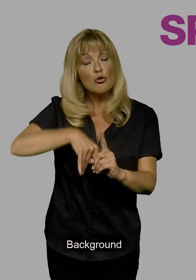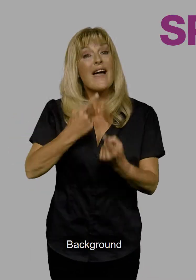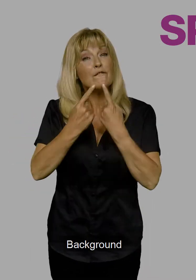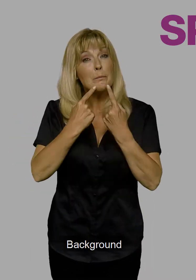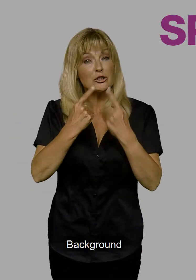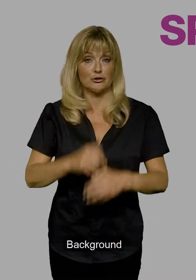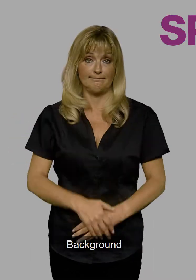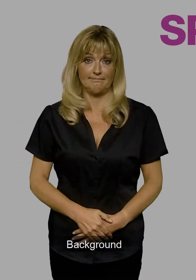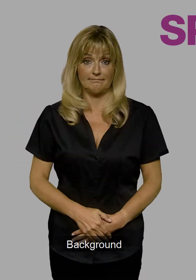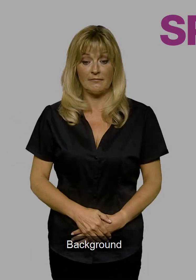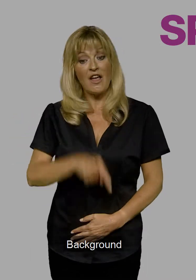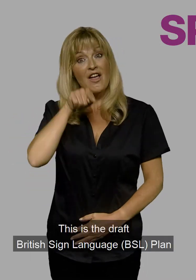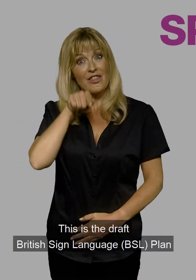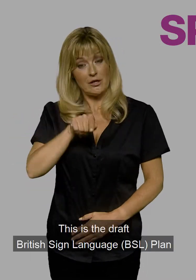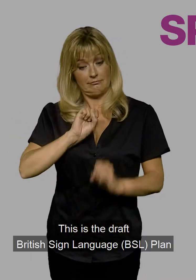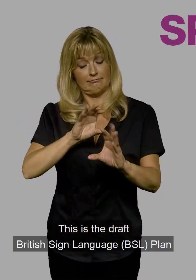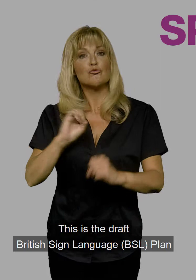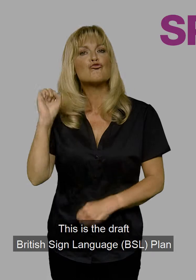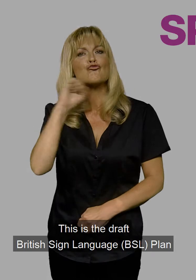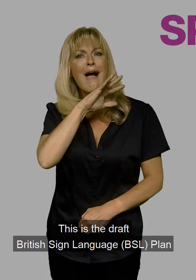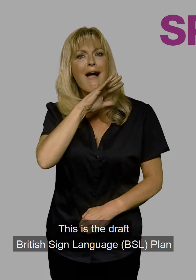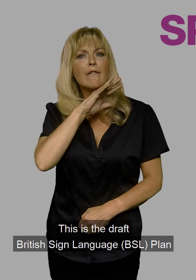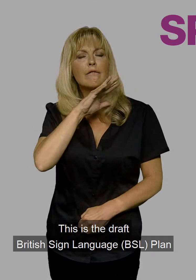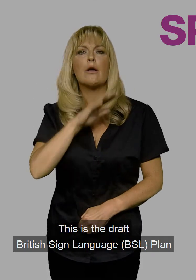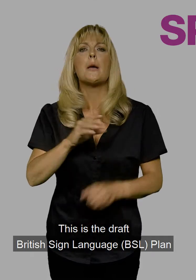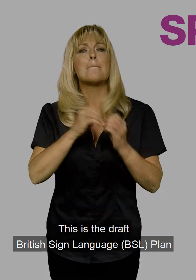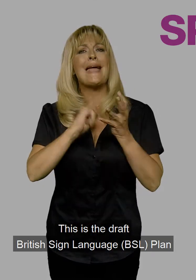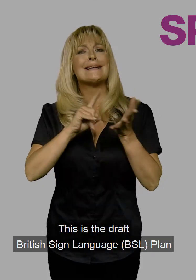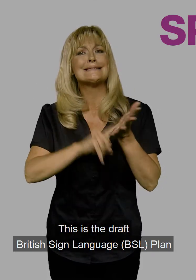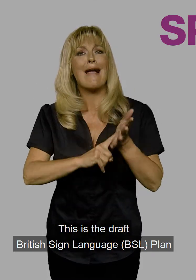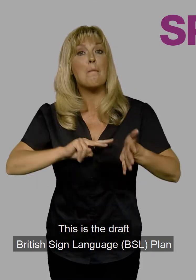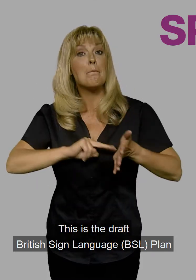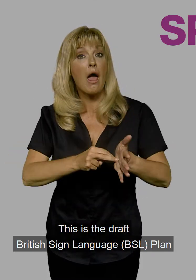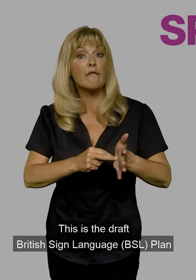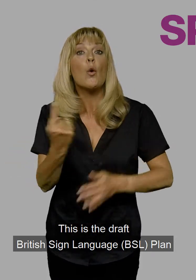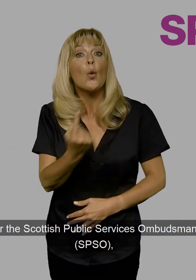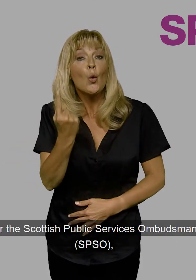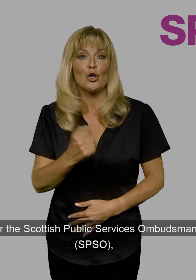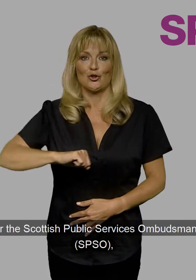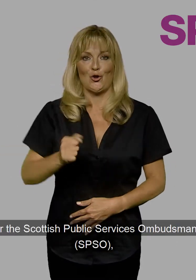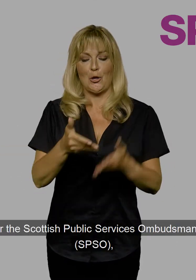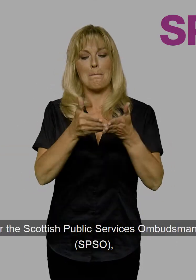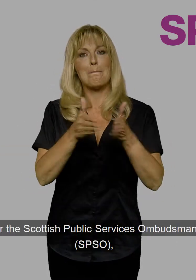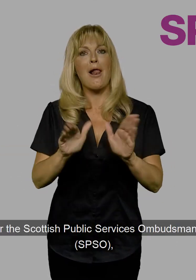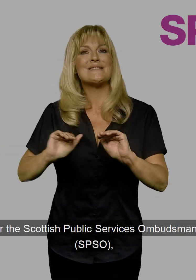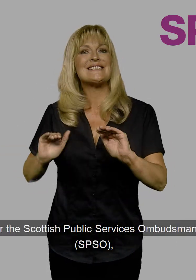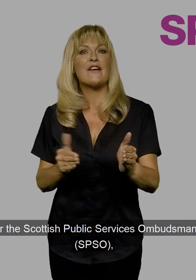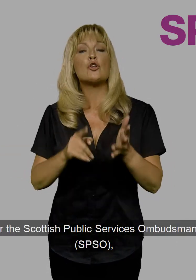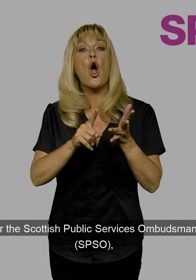Background. This is the draft British Sign Language BSL plan for the Scottish Public Services